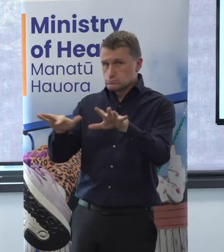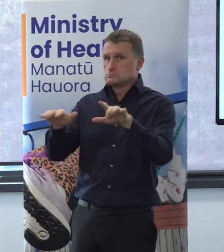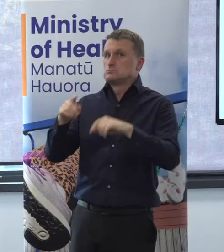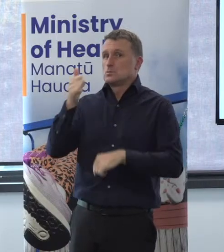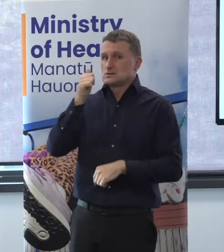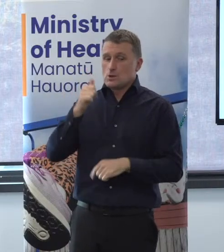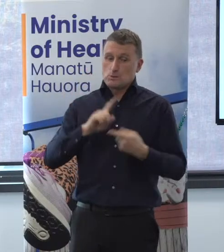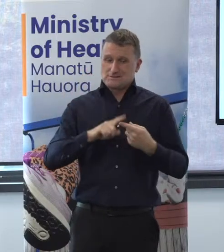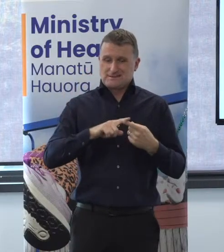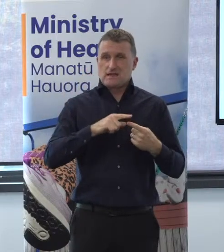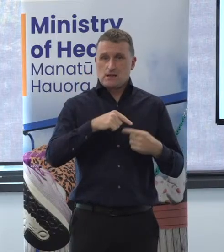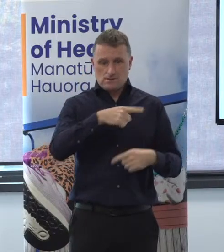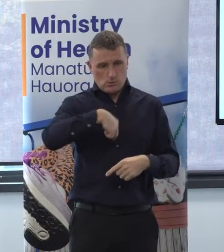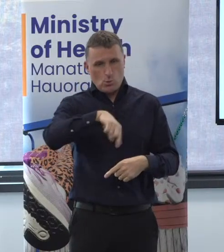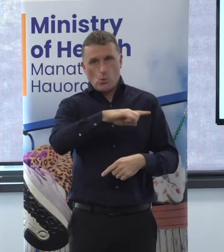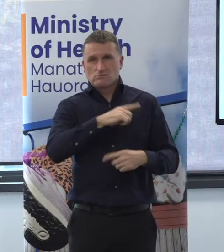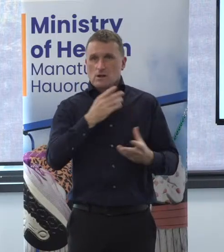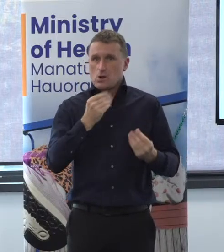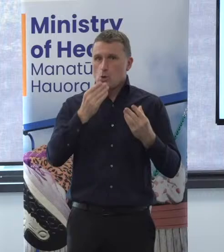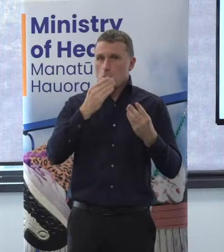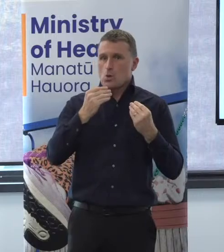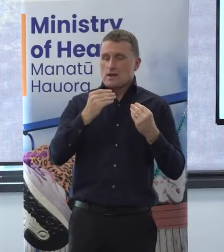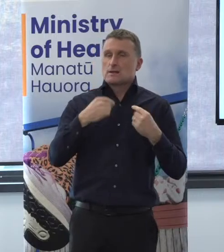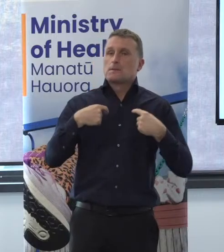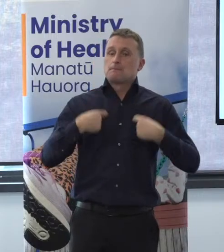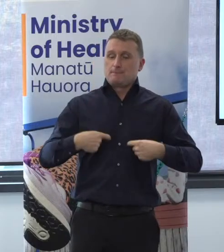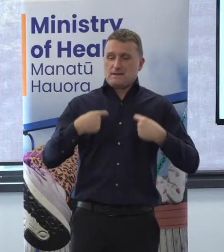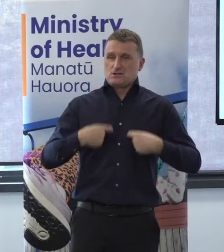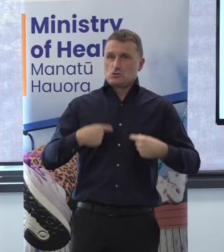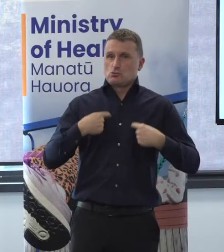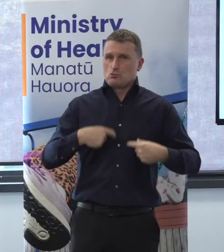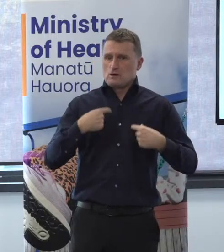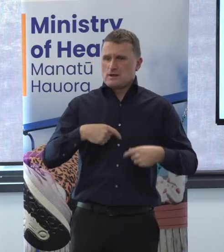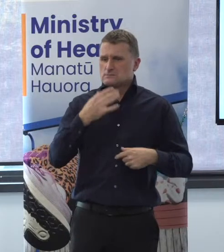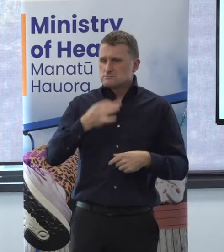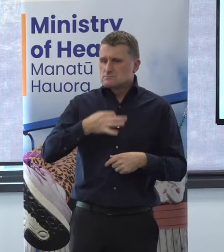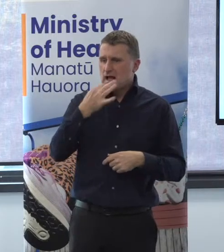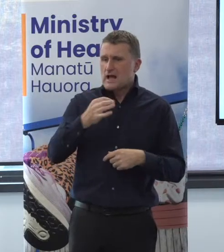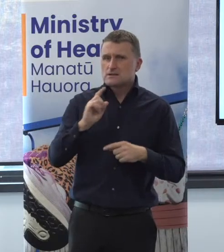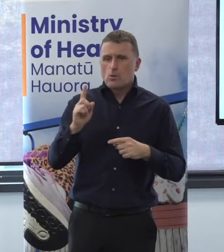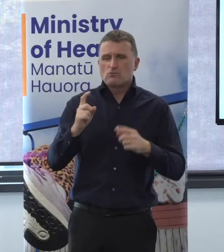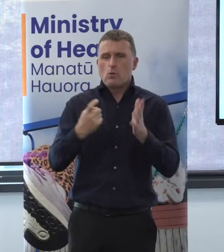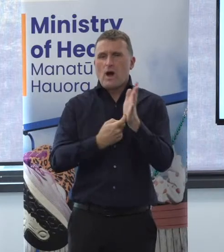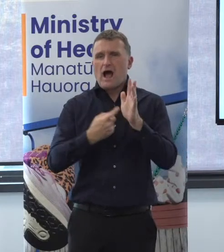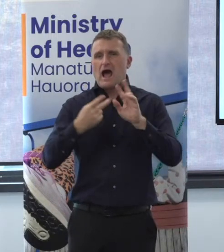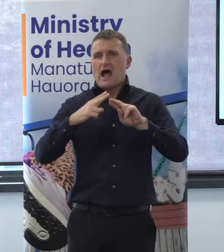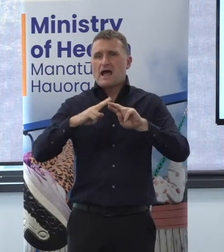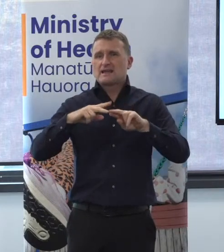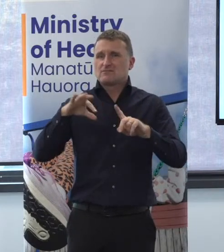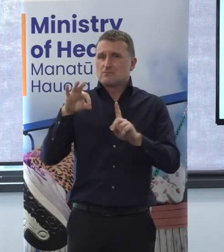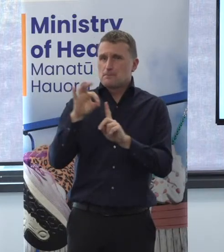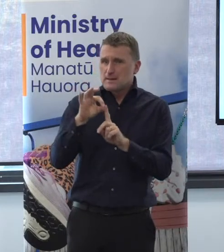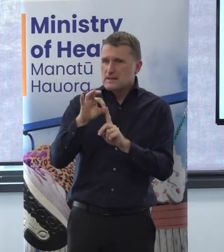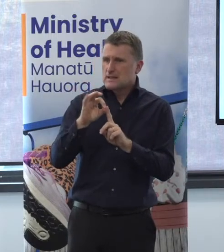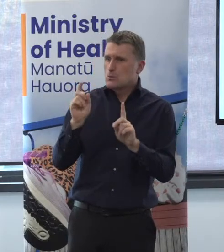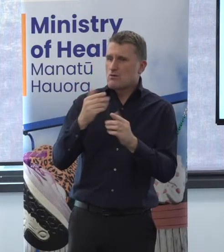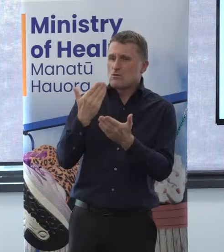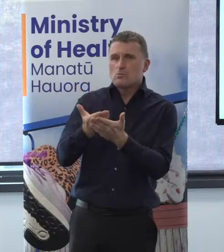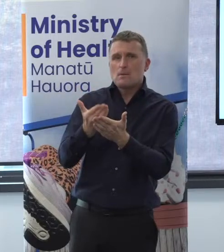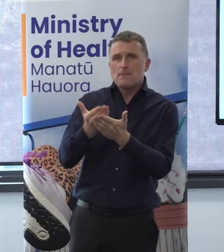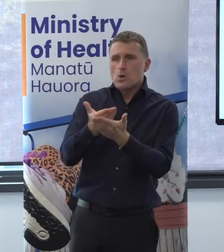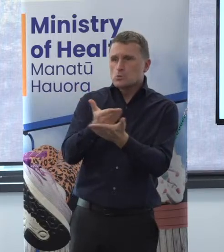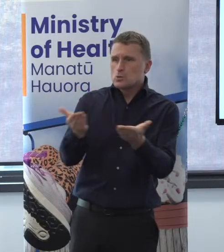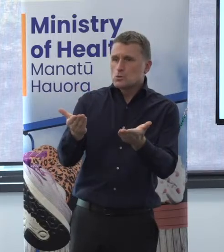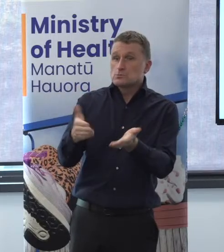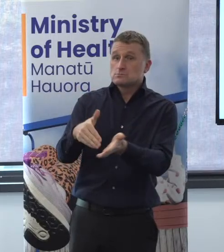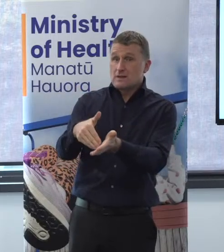Ministry is currently conducting a request for proposals for research to help us learn from our past experience, but also to